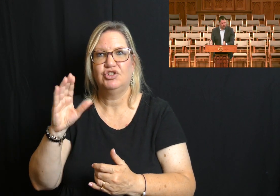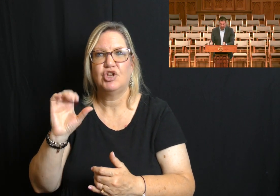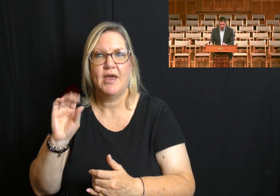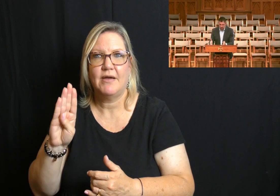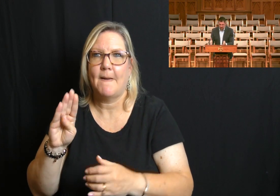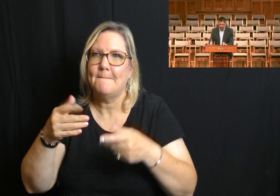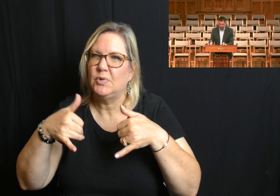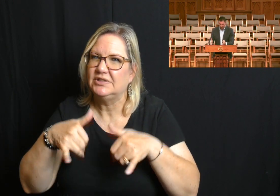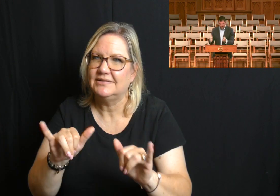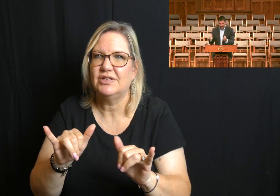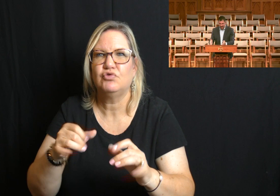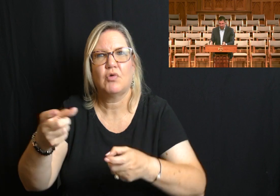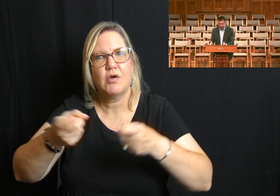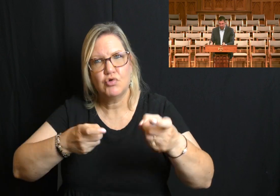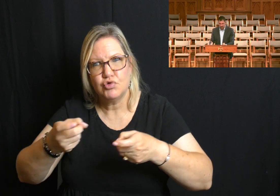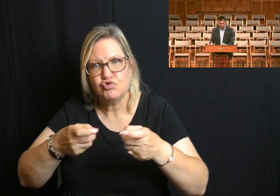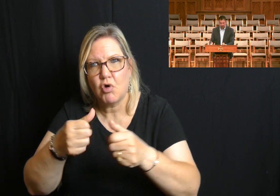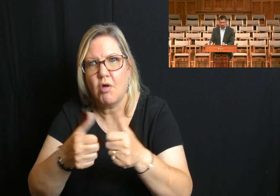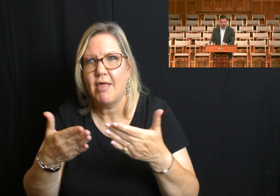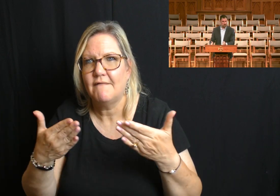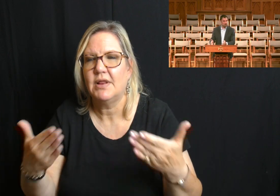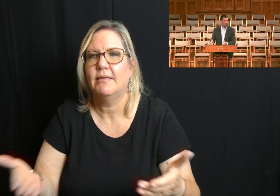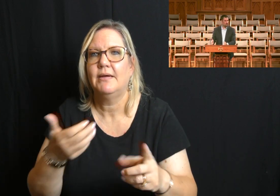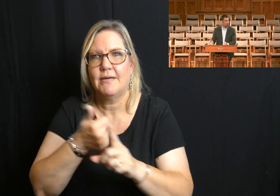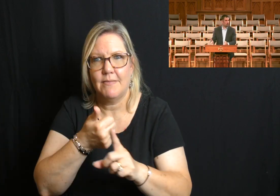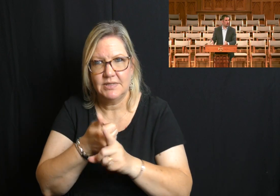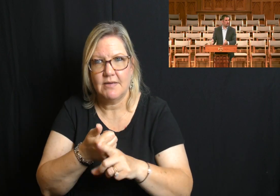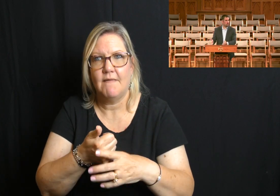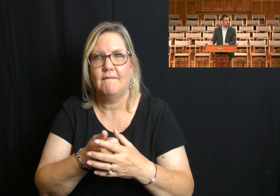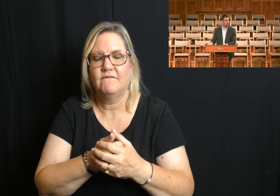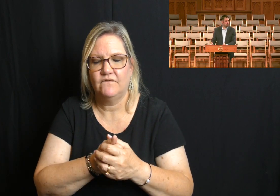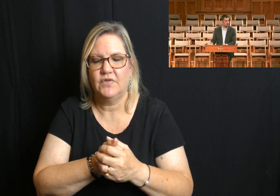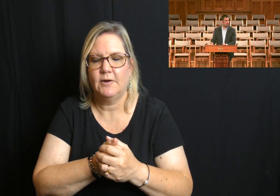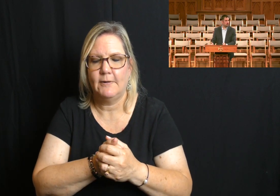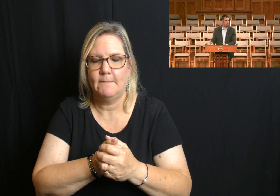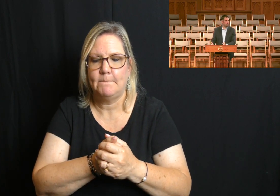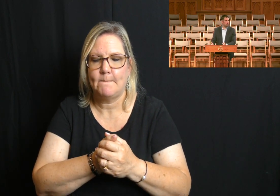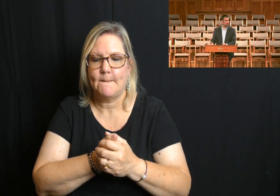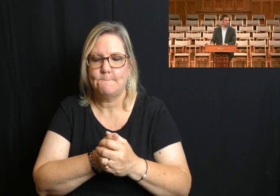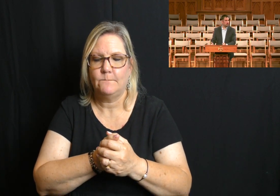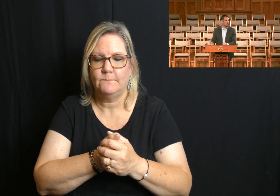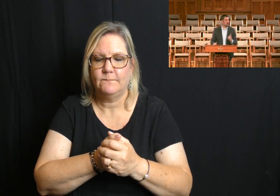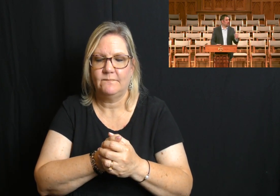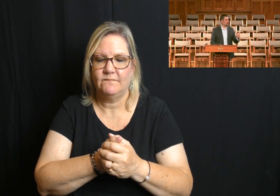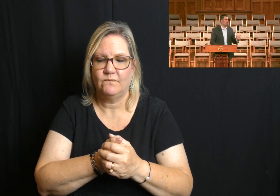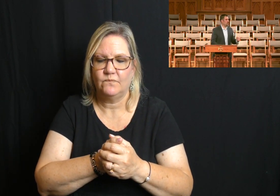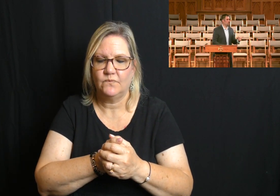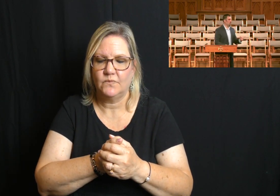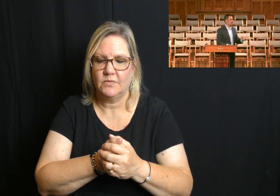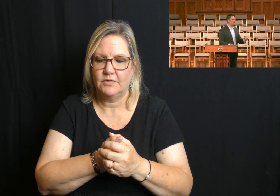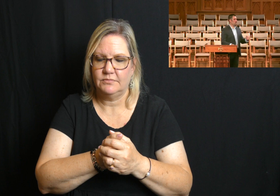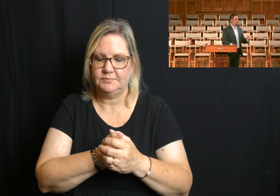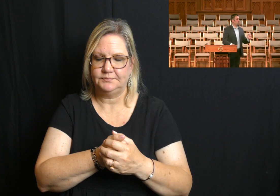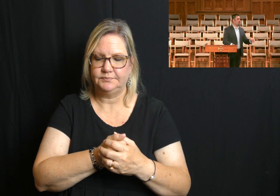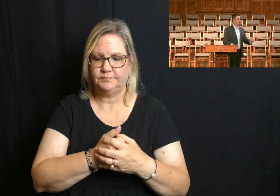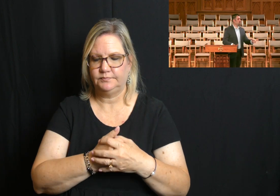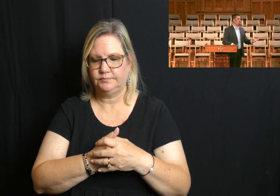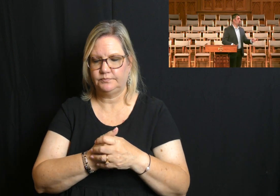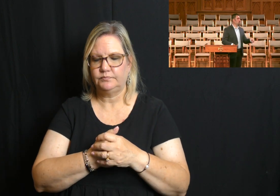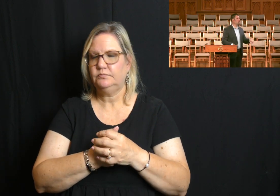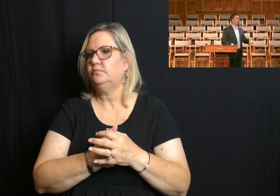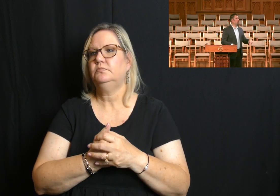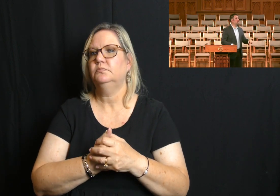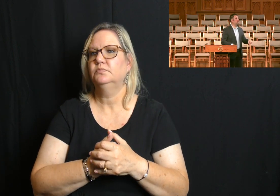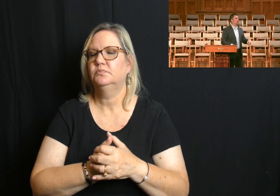was willing to sacrifice everything before he trusted the Lord. A lot of times we, instead of